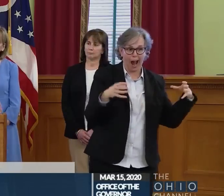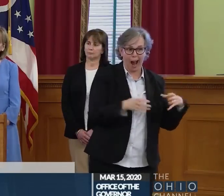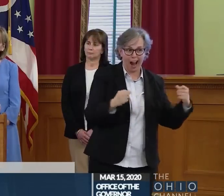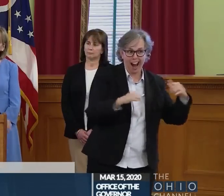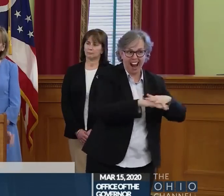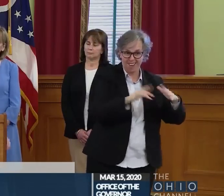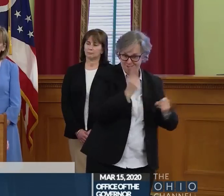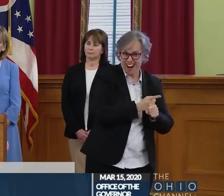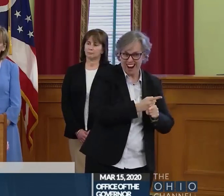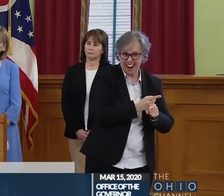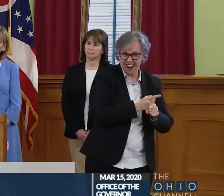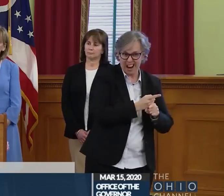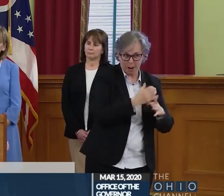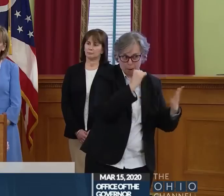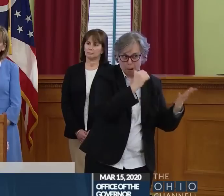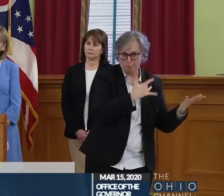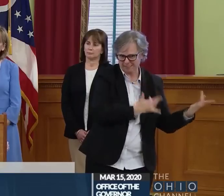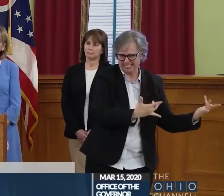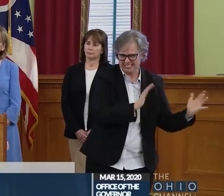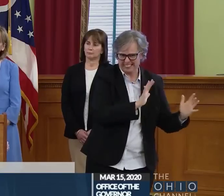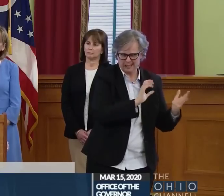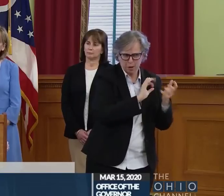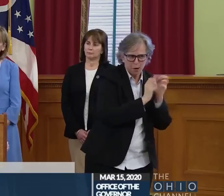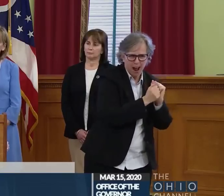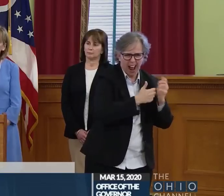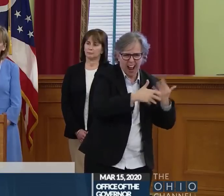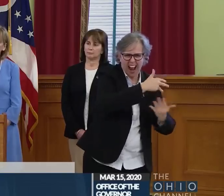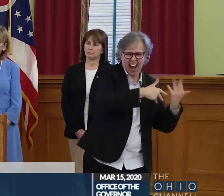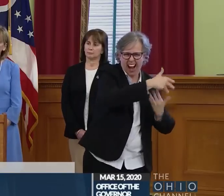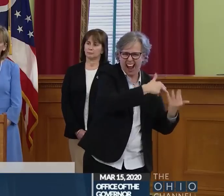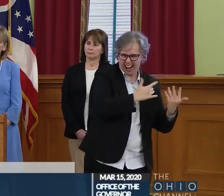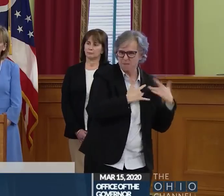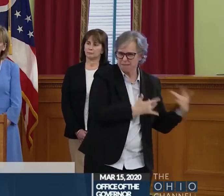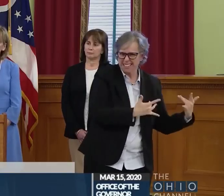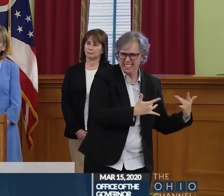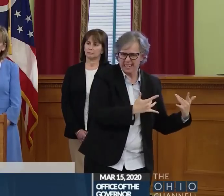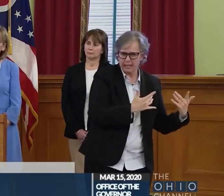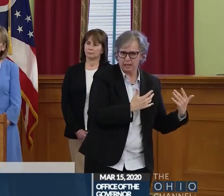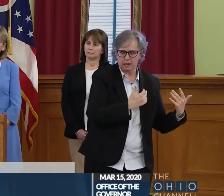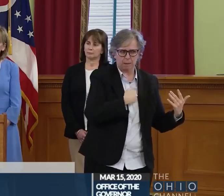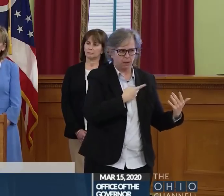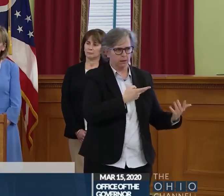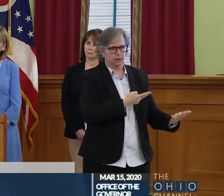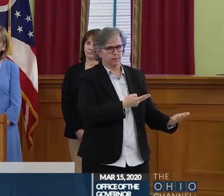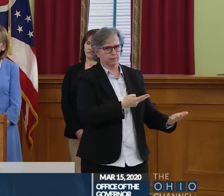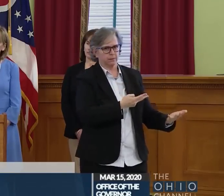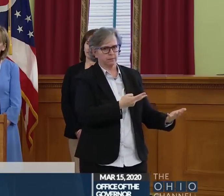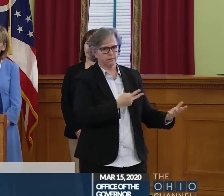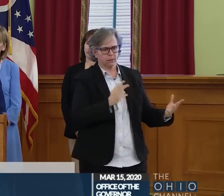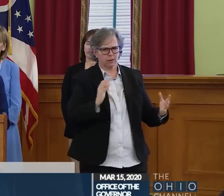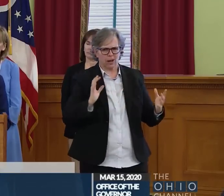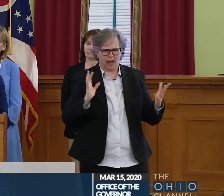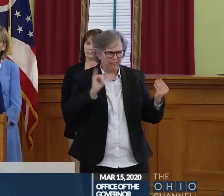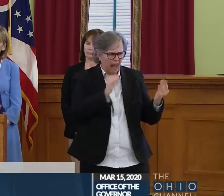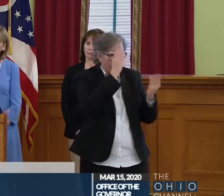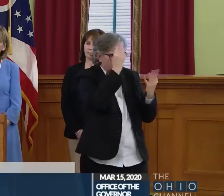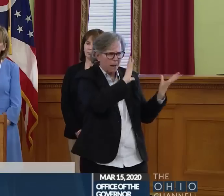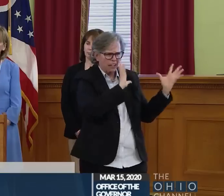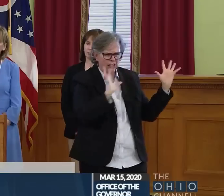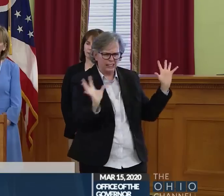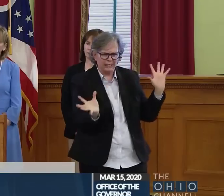and crowd into bars. And so based upon all of this, And based upon the fact of where